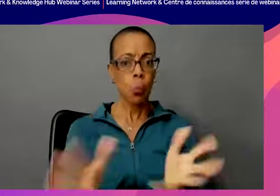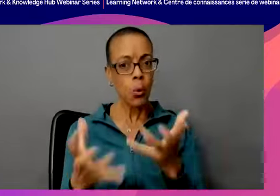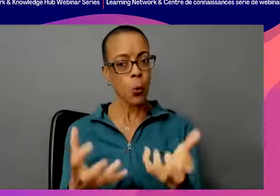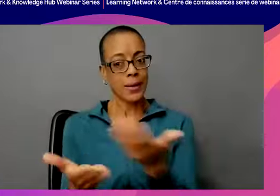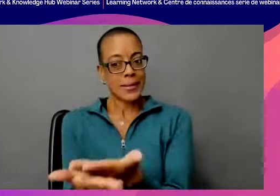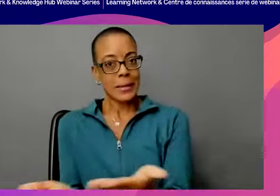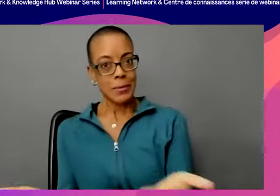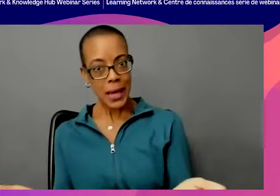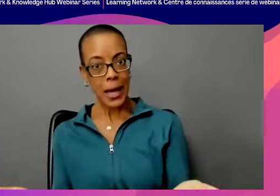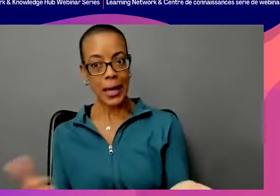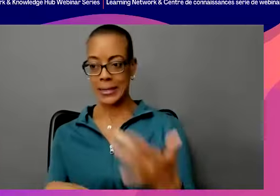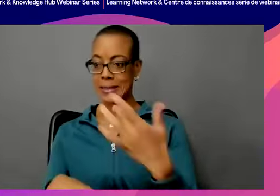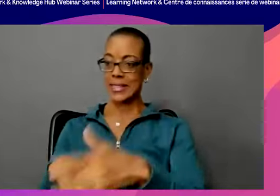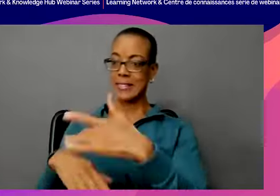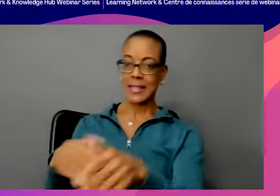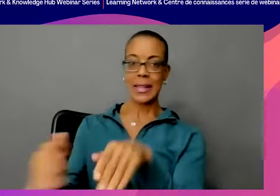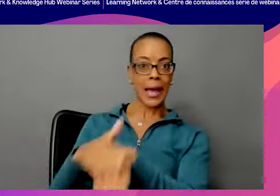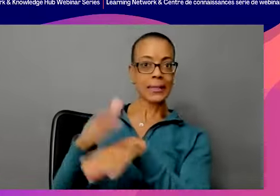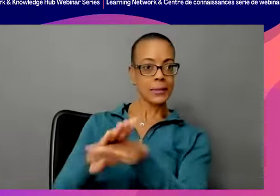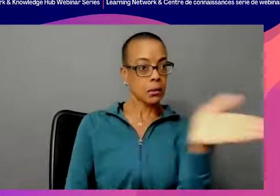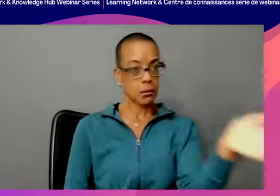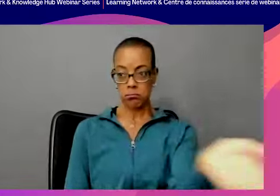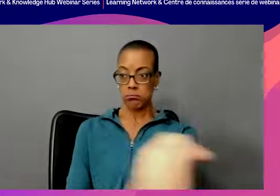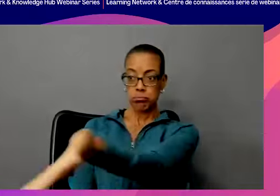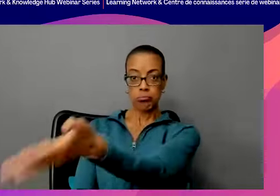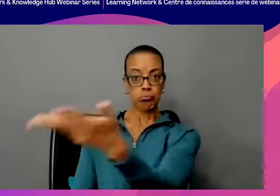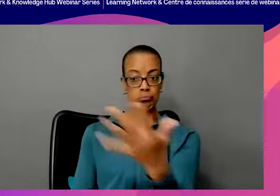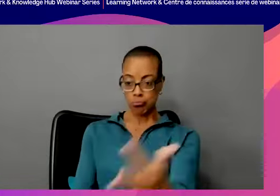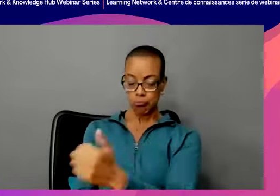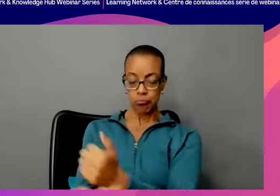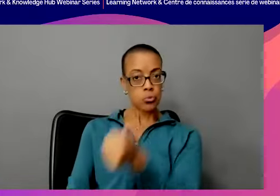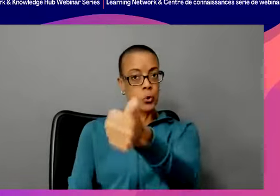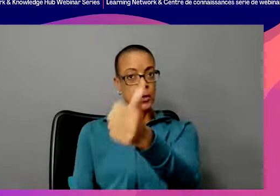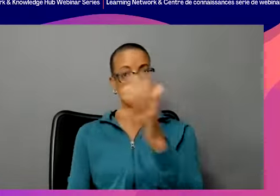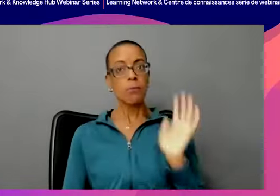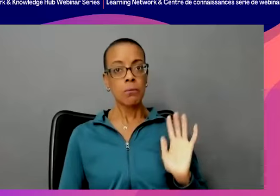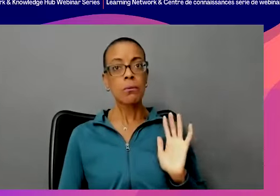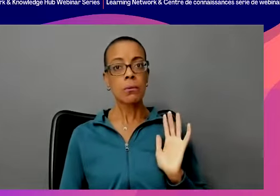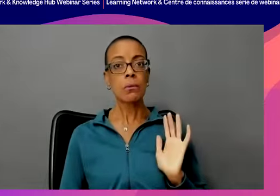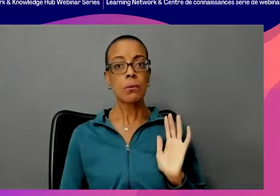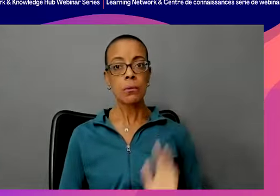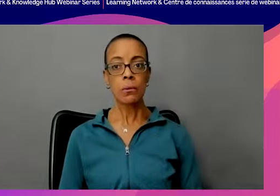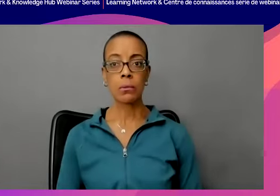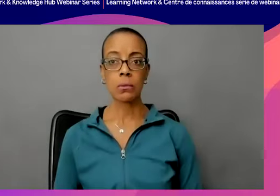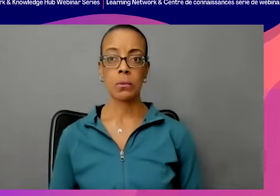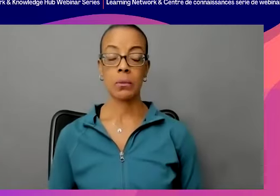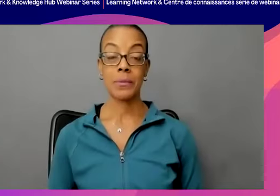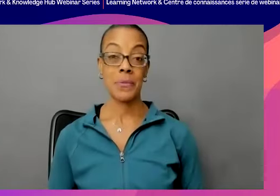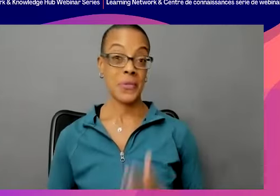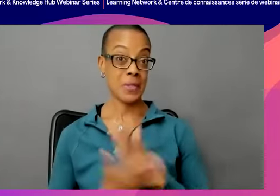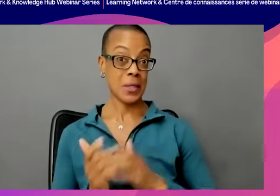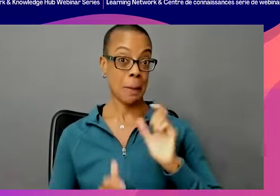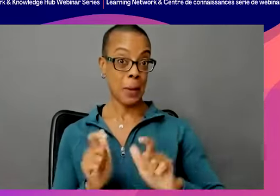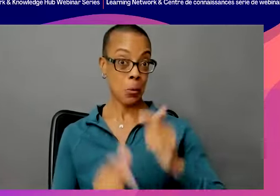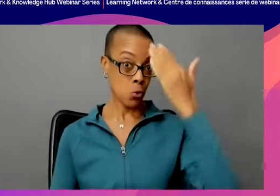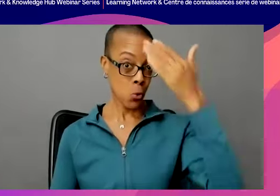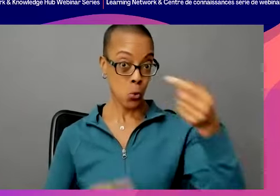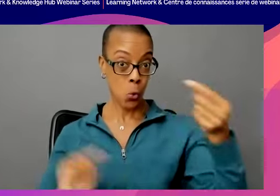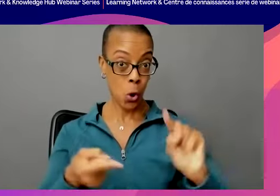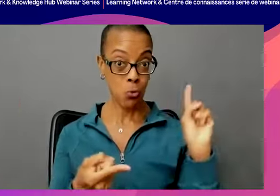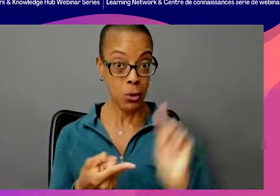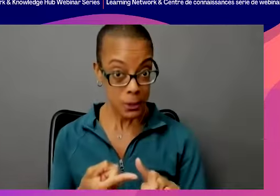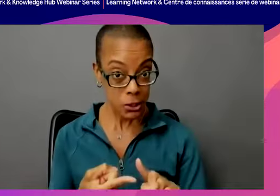supports to be easily accessible for people. For those who are not so familiar with harm reduction,